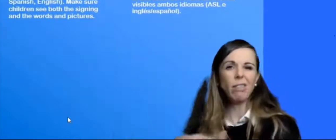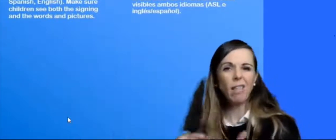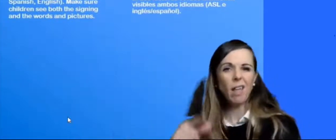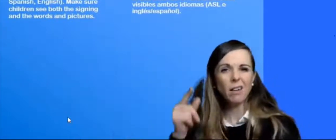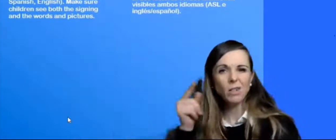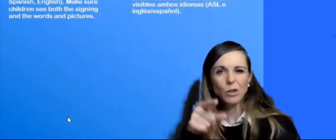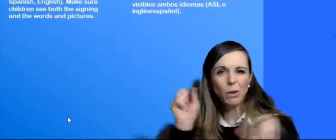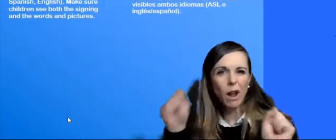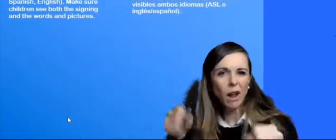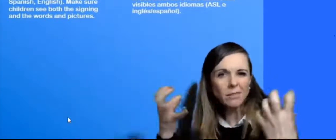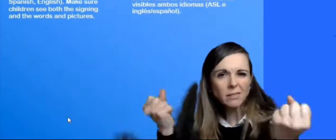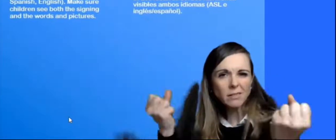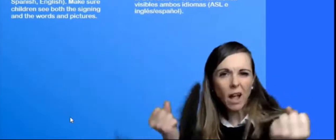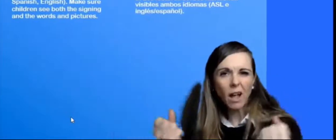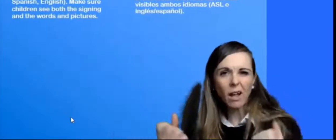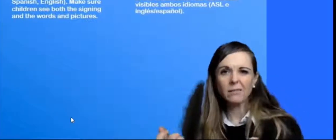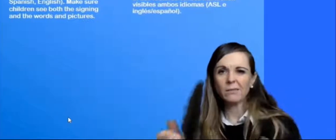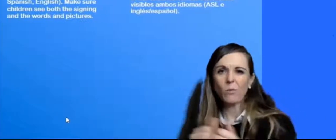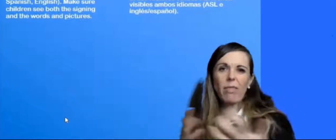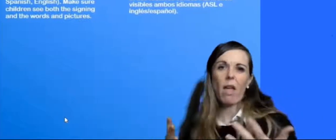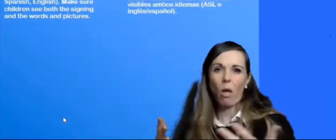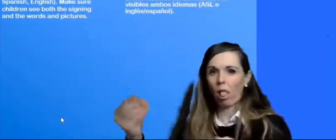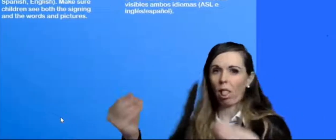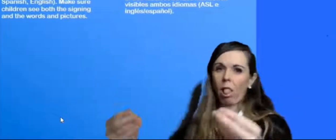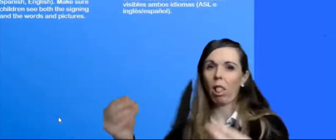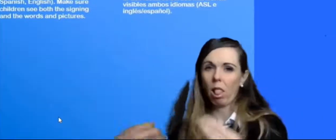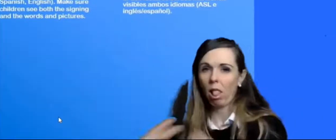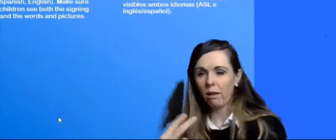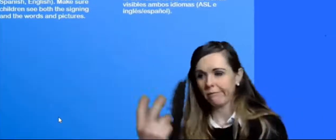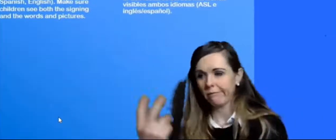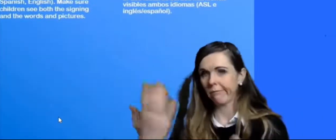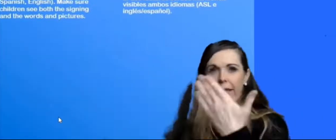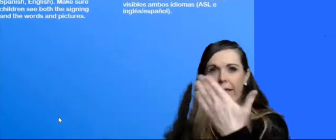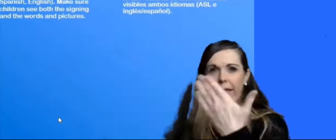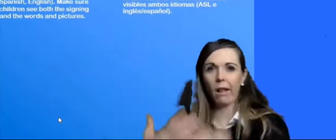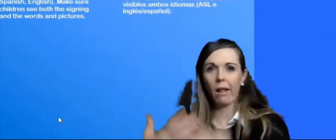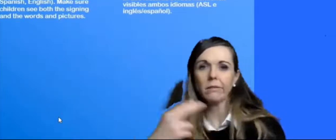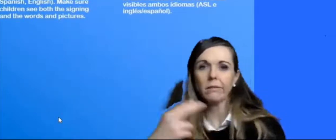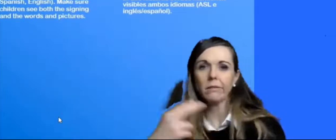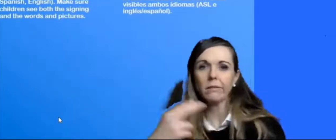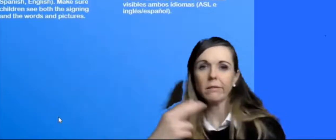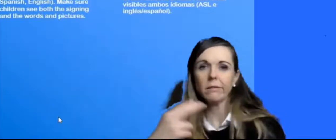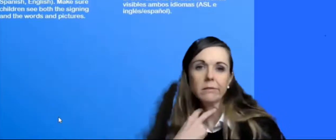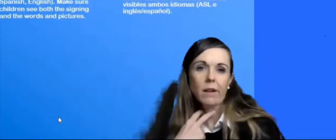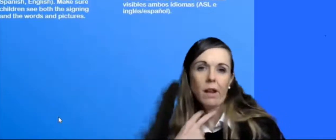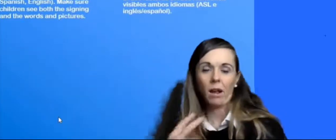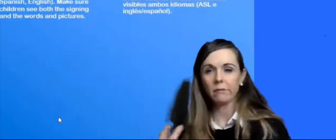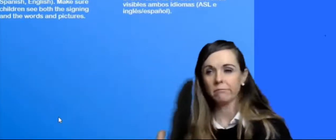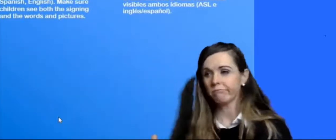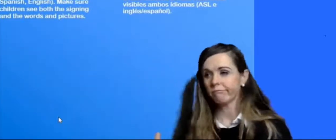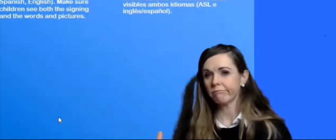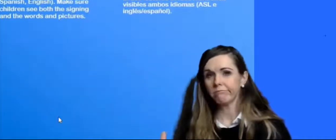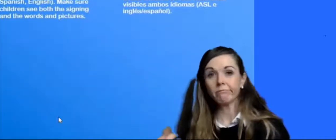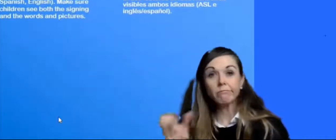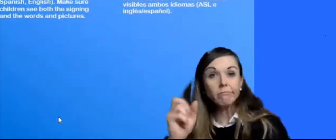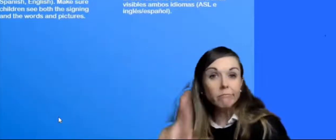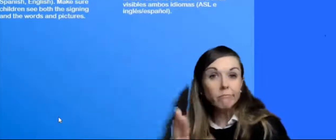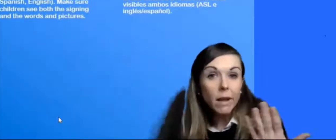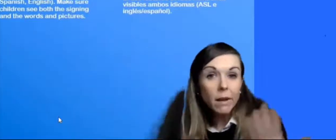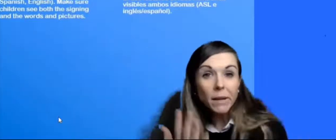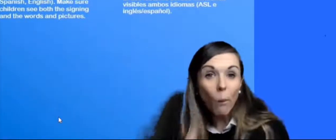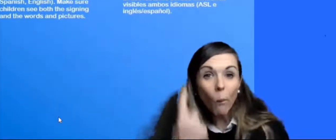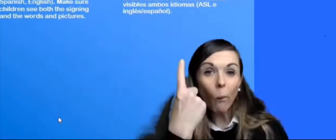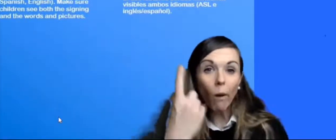love that. Or you could set up the book on a table or someplace that you can have both of your hands free without finicking and feeling like